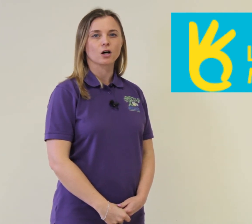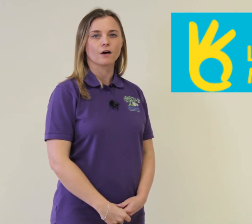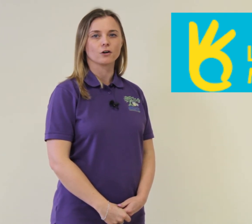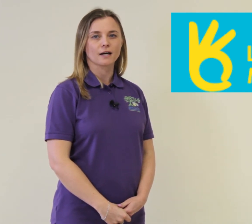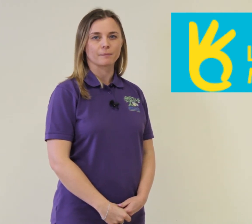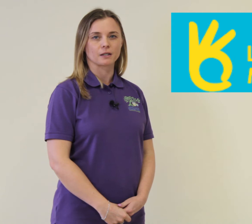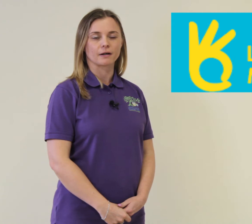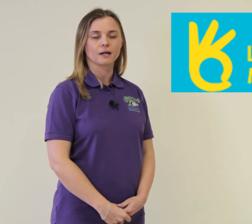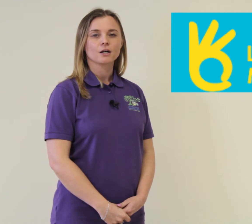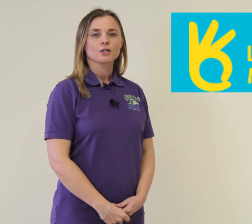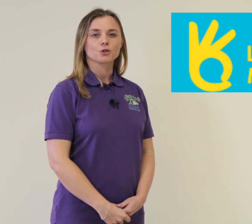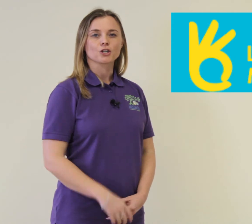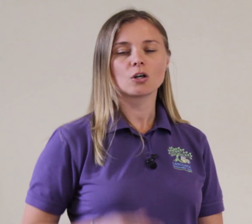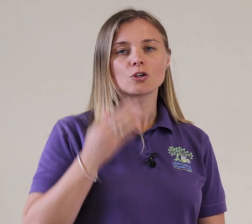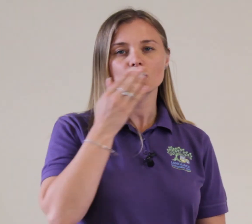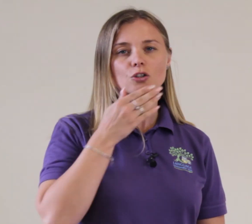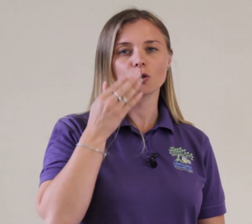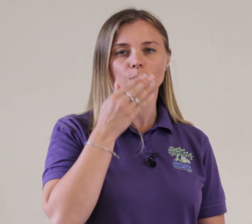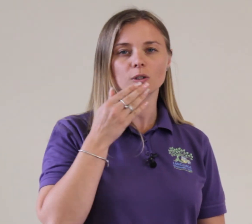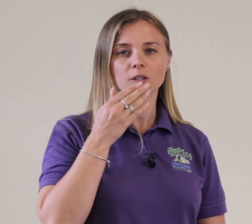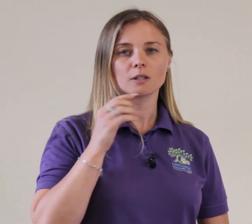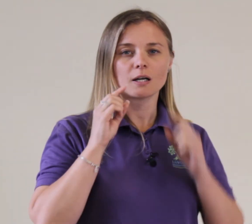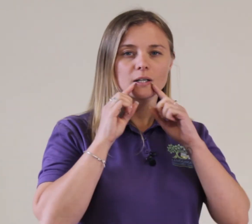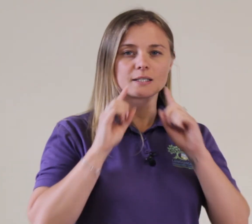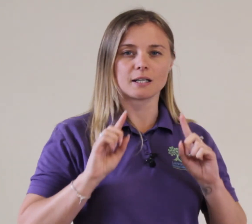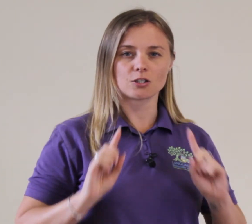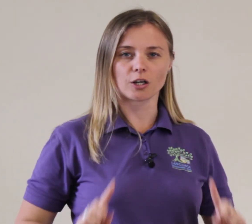the core vocabulary such as school and teacher.